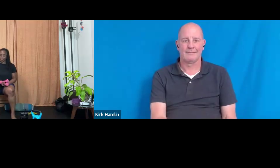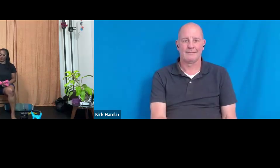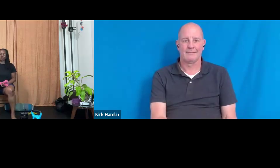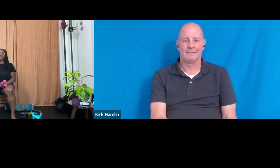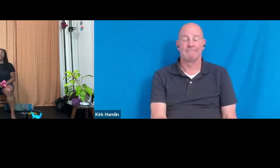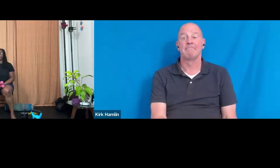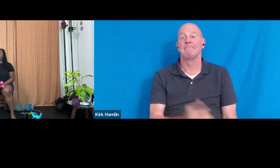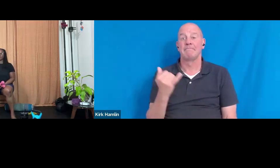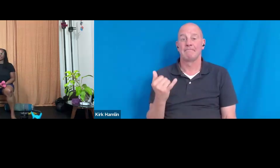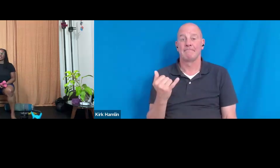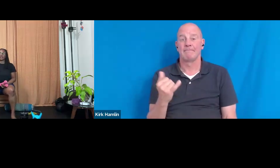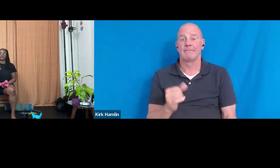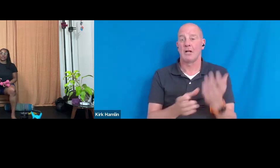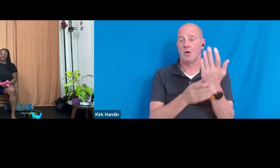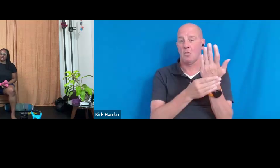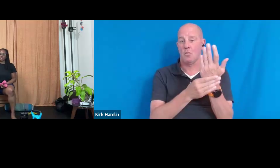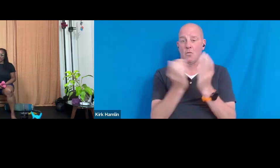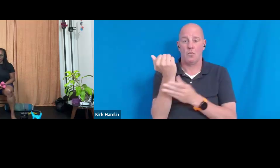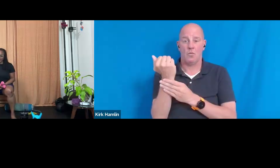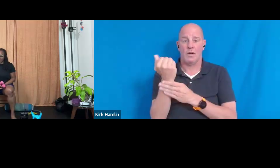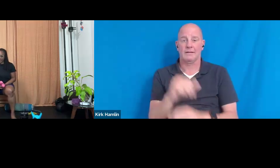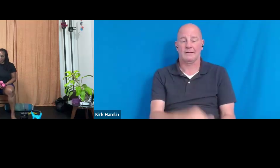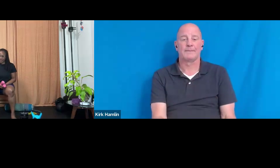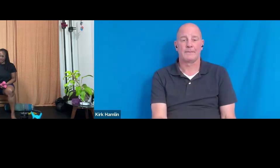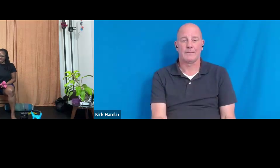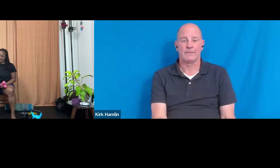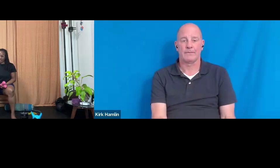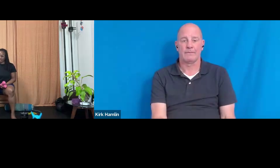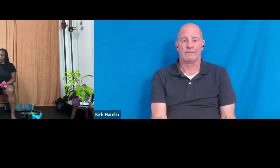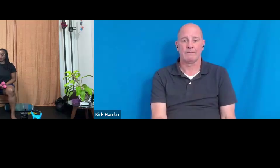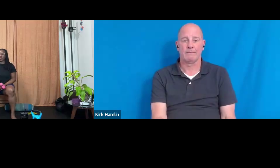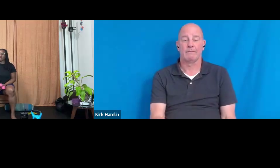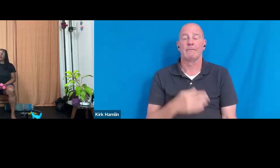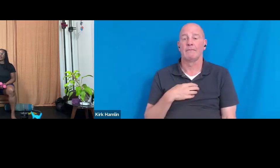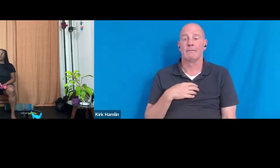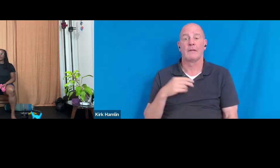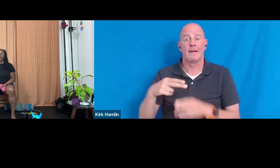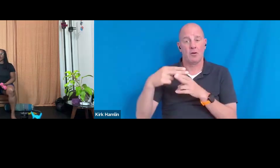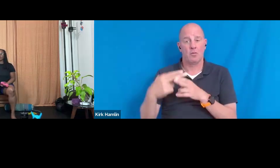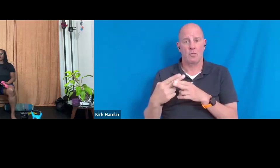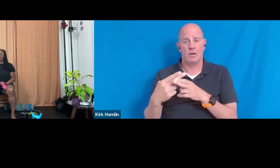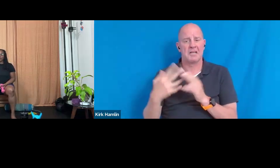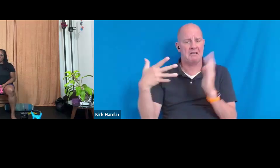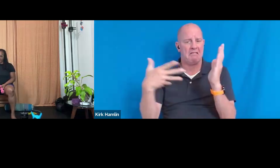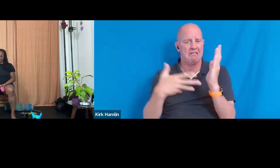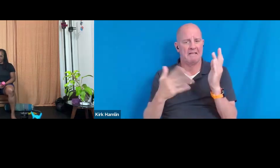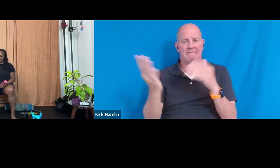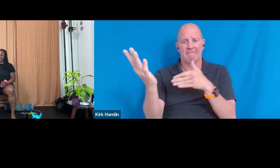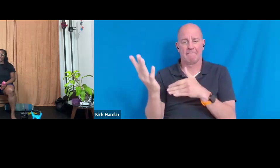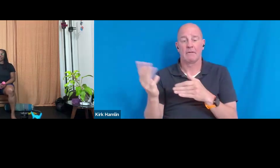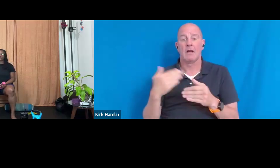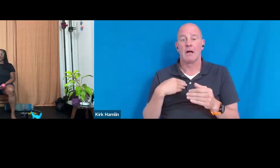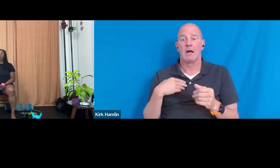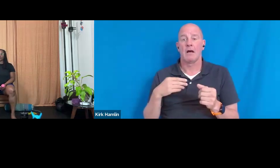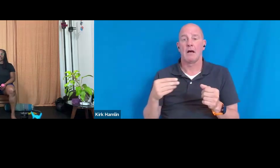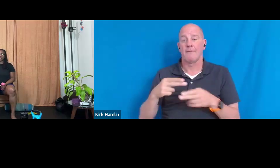Okay, we're gonna do wrist rotation next. So if you have the ankle weights, you keep that on. If you have dumbbells, you